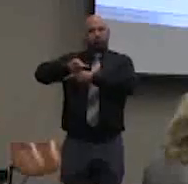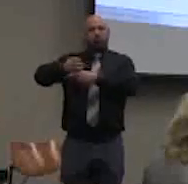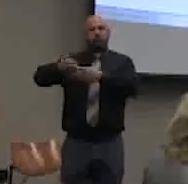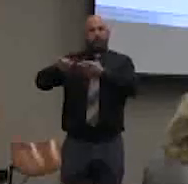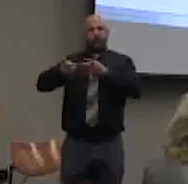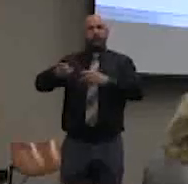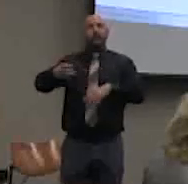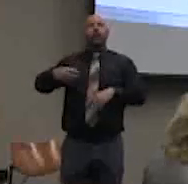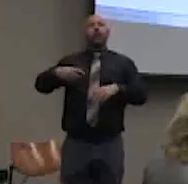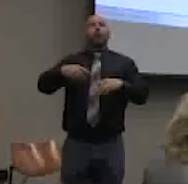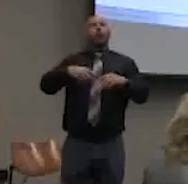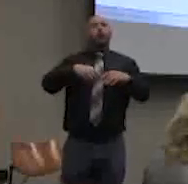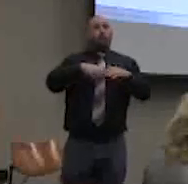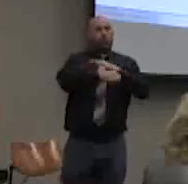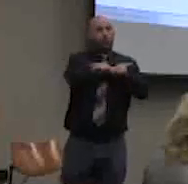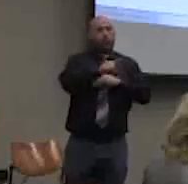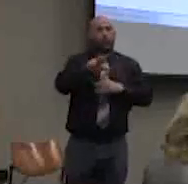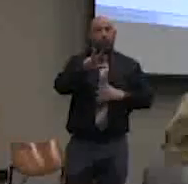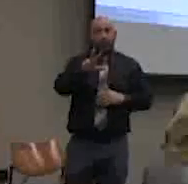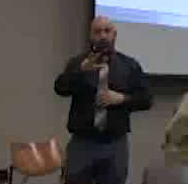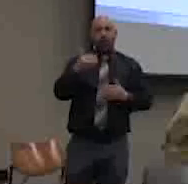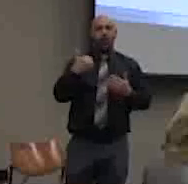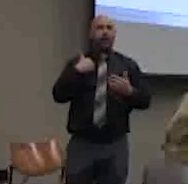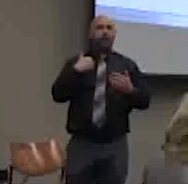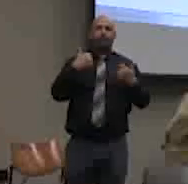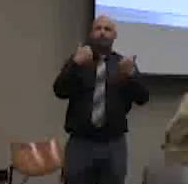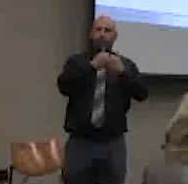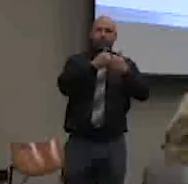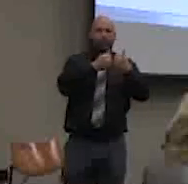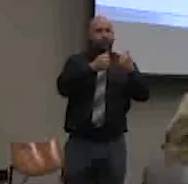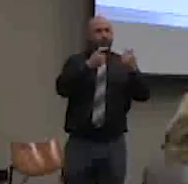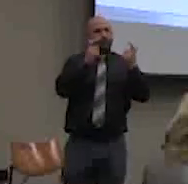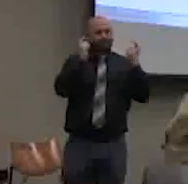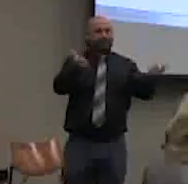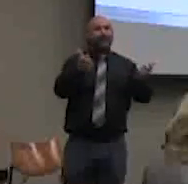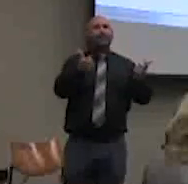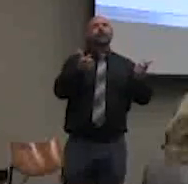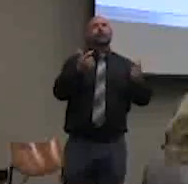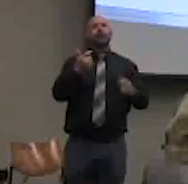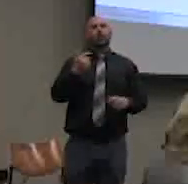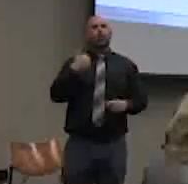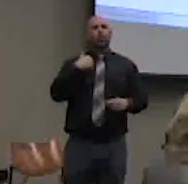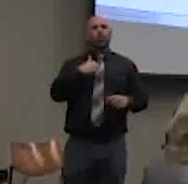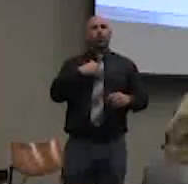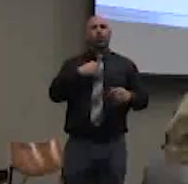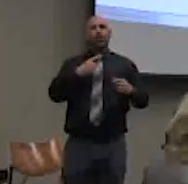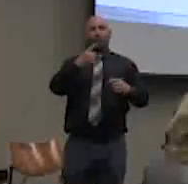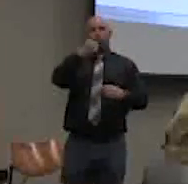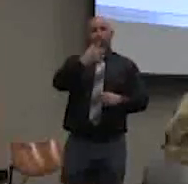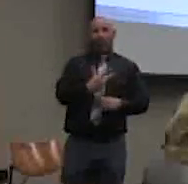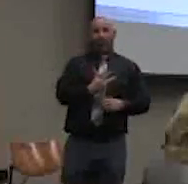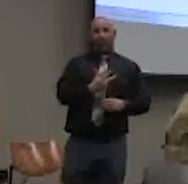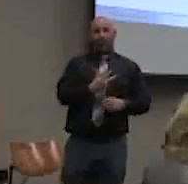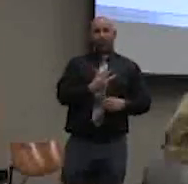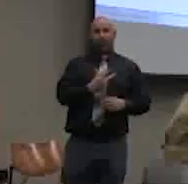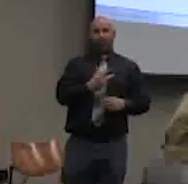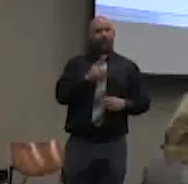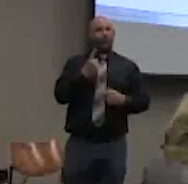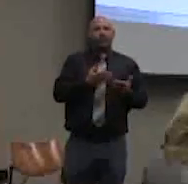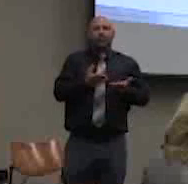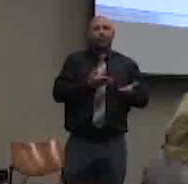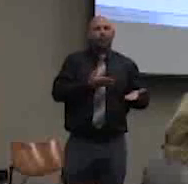discussed extensively, we still have major challenges there. We serve about a third of our children in need who are three. We serve fewer